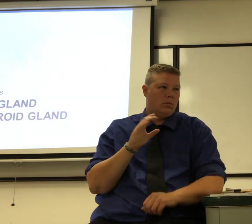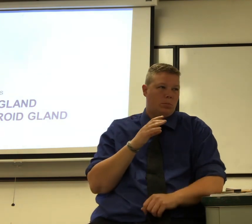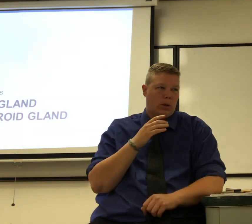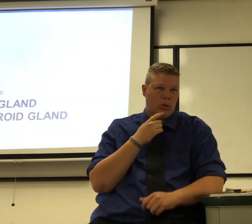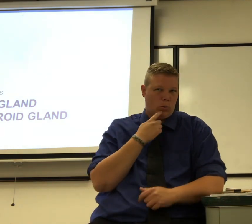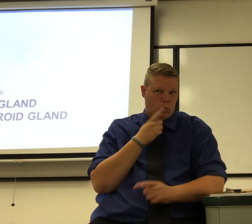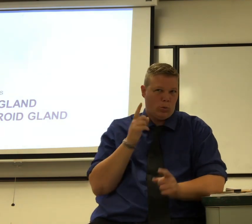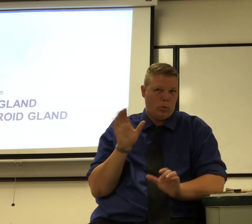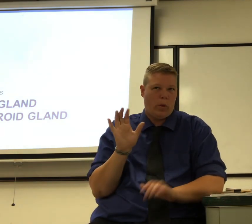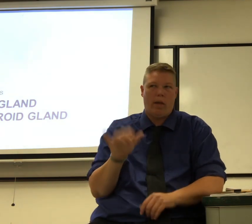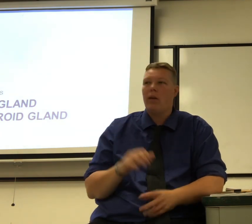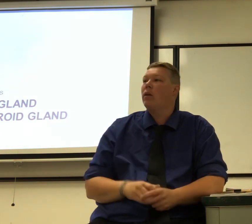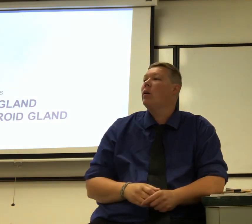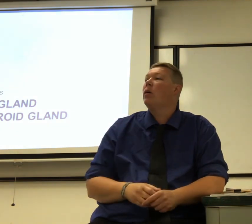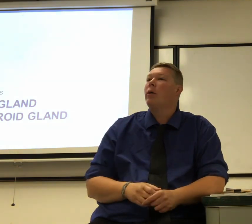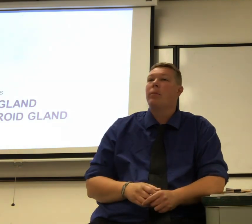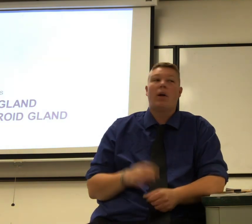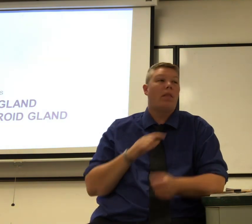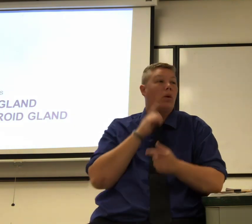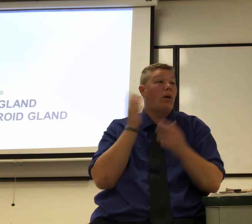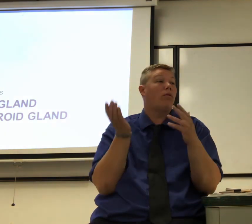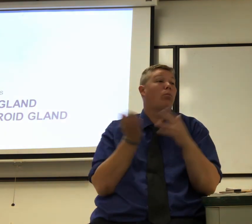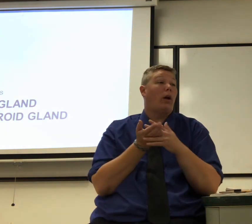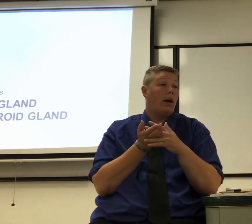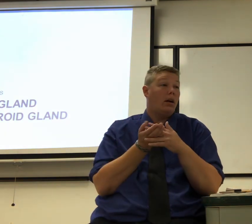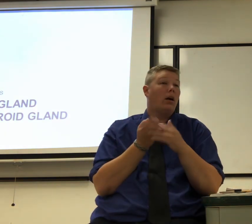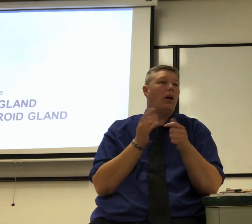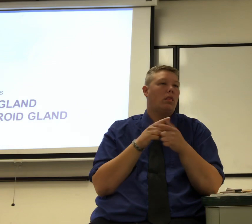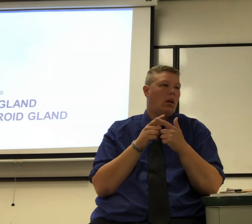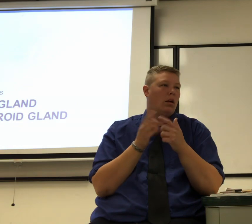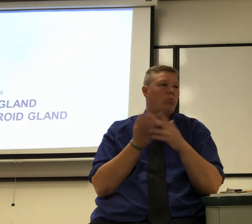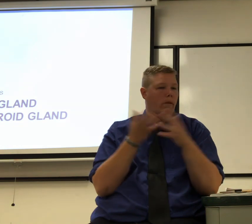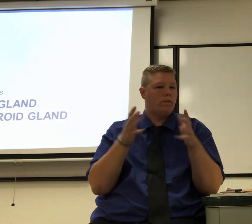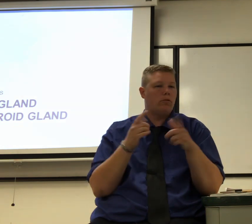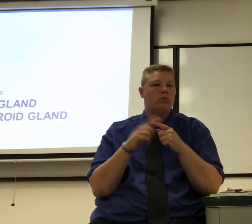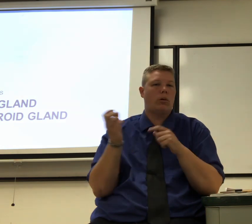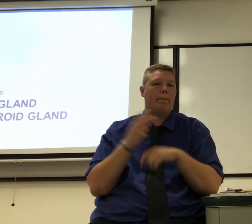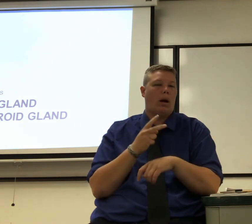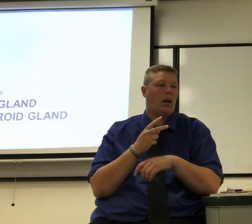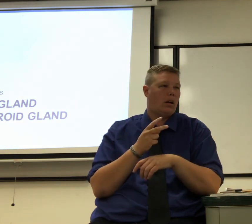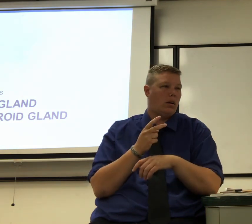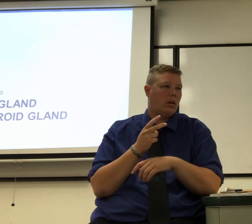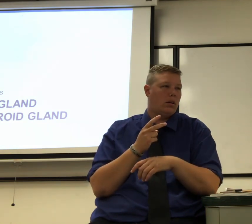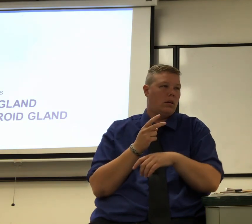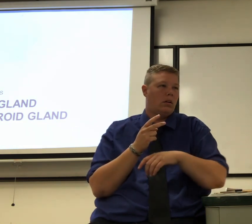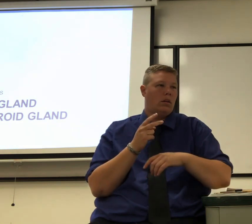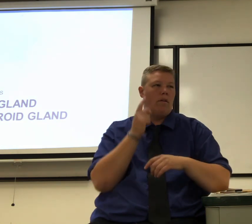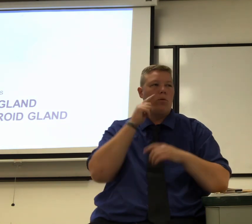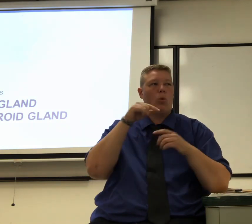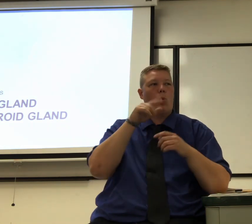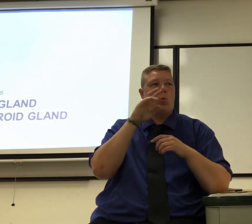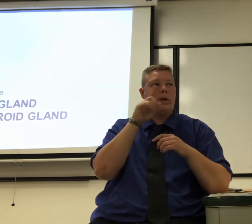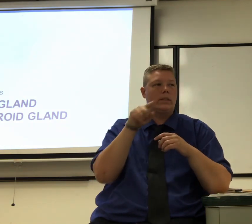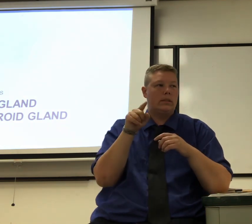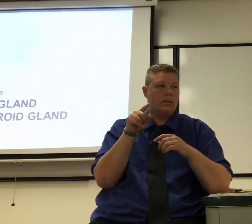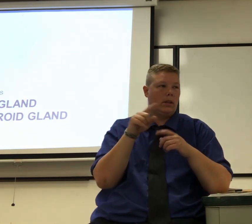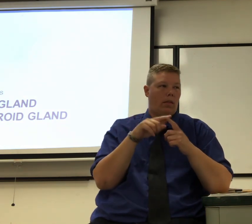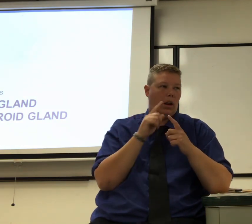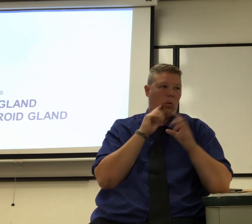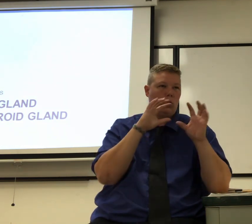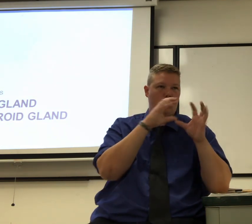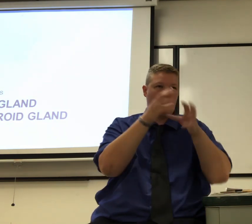after lecture, I'd like to take everyone's picture. I mentioned I'm gonna do that today. Well, then we'll take a break.